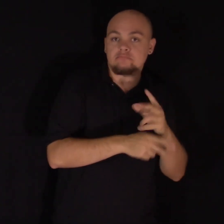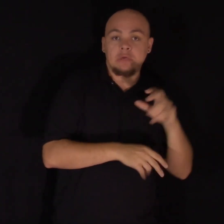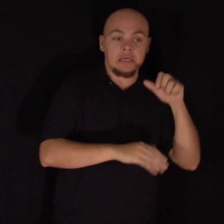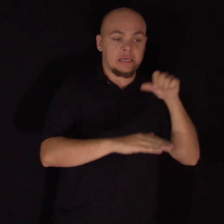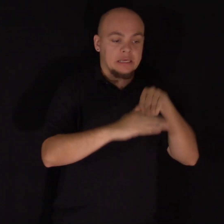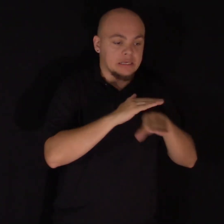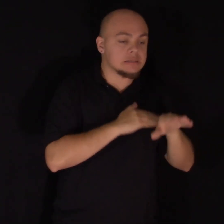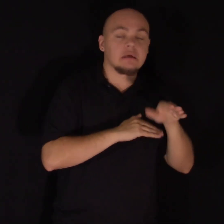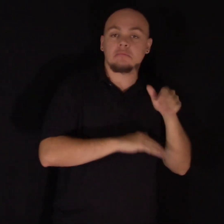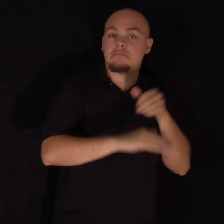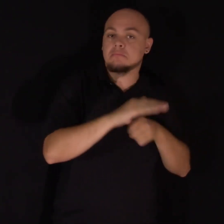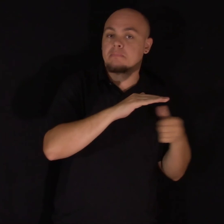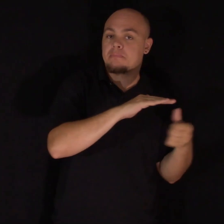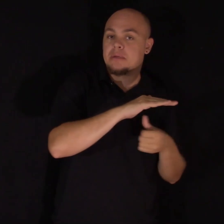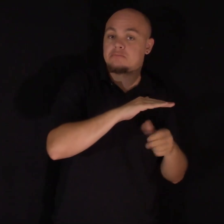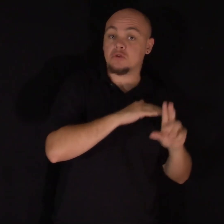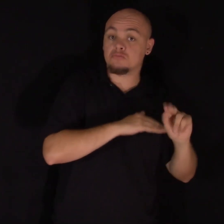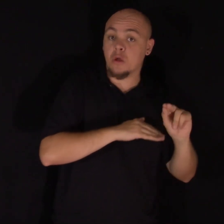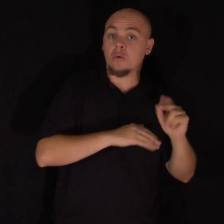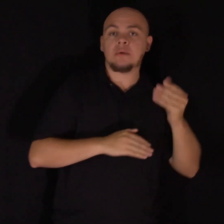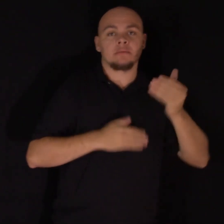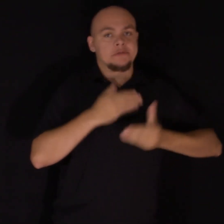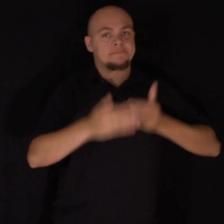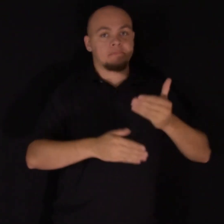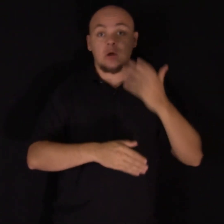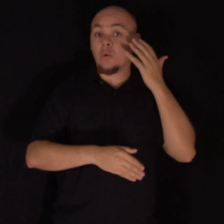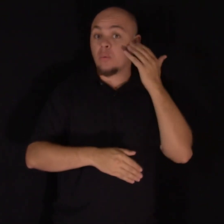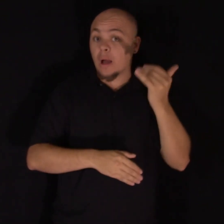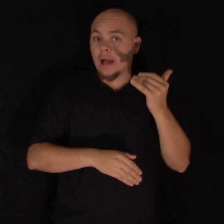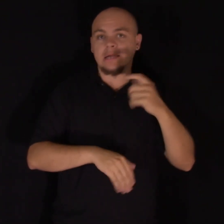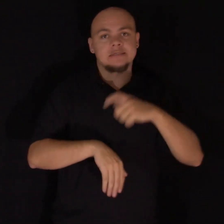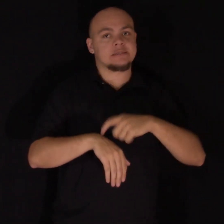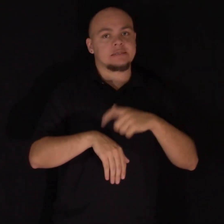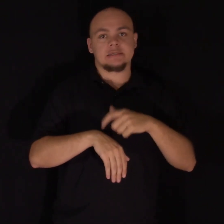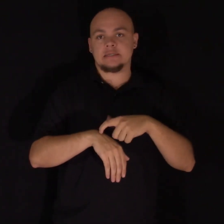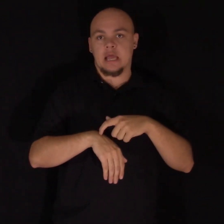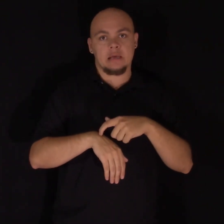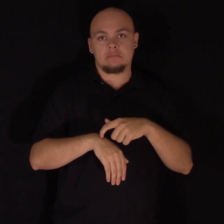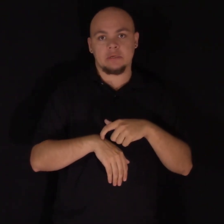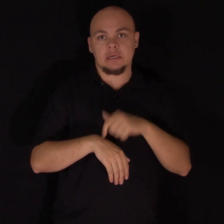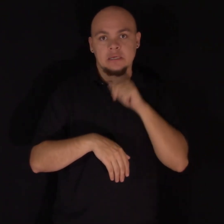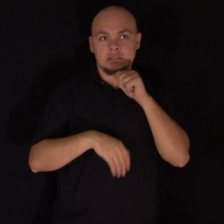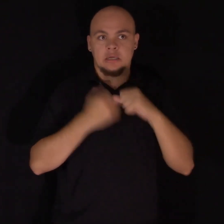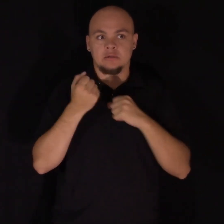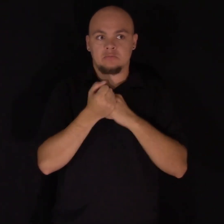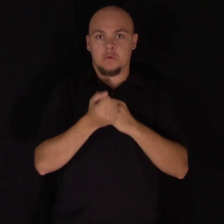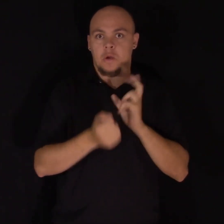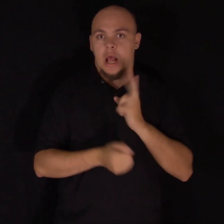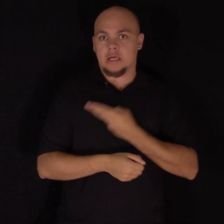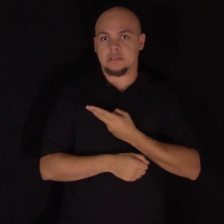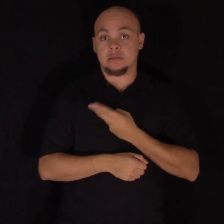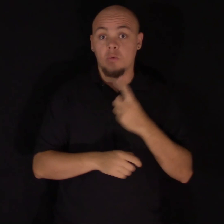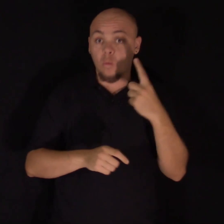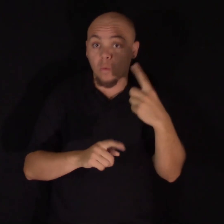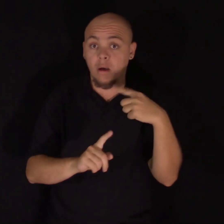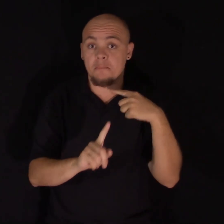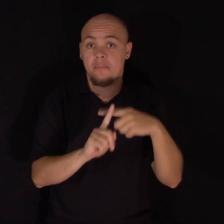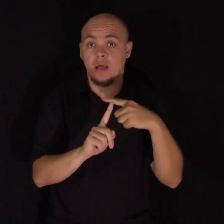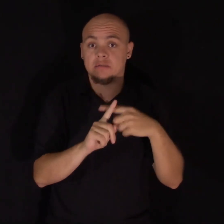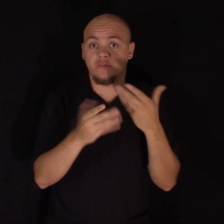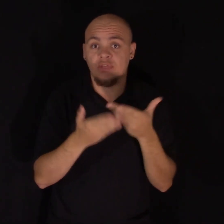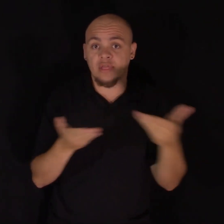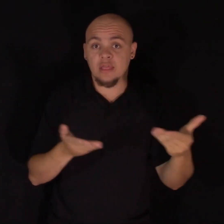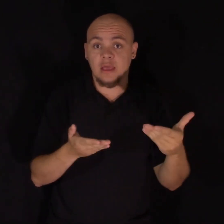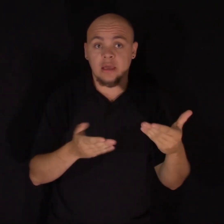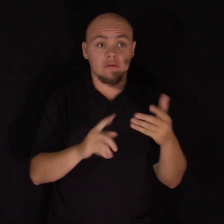need to get going because time is not on our side. In fact, if there's one positive thing that can come out of